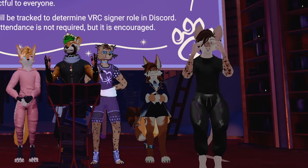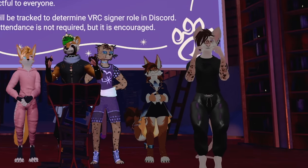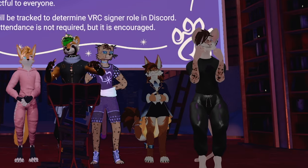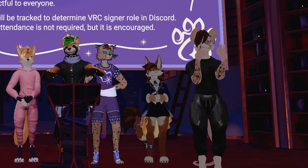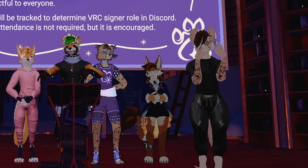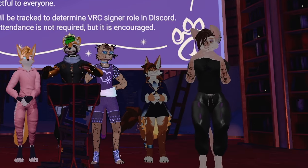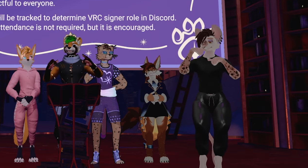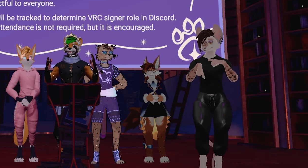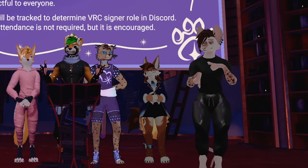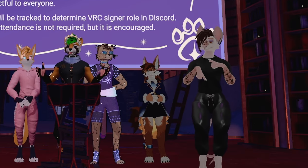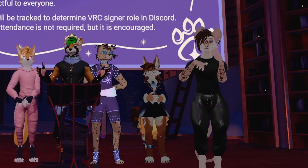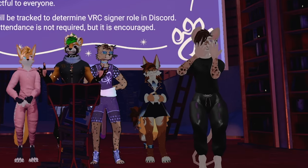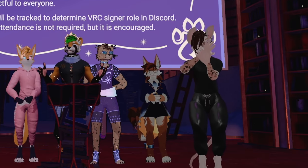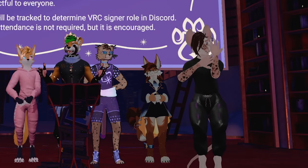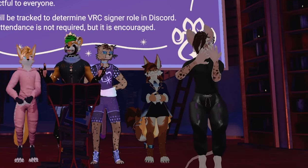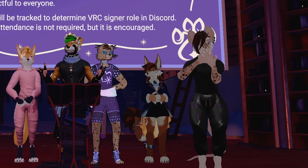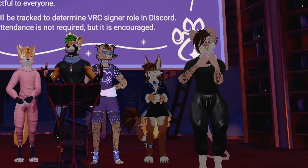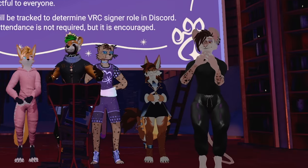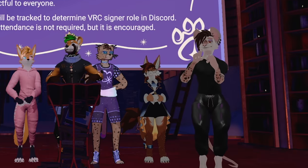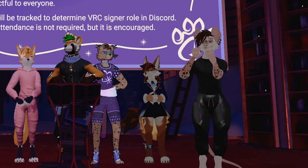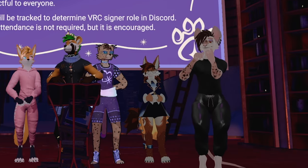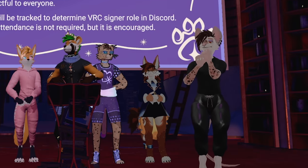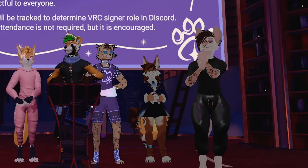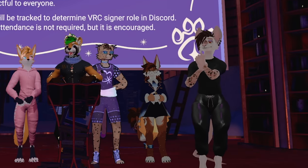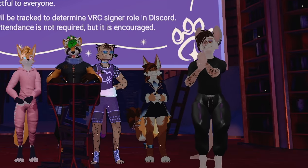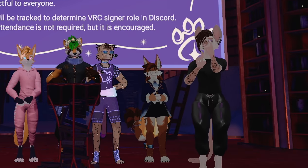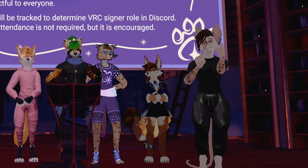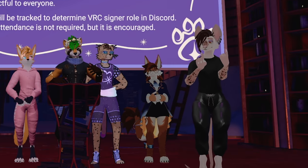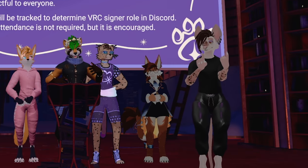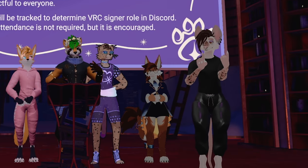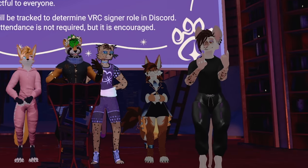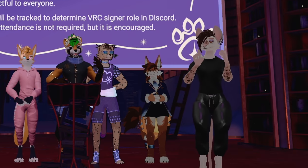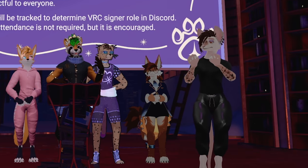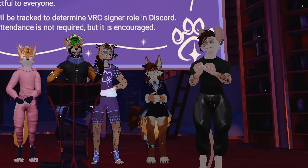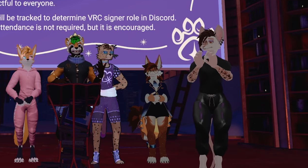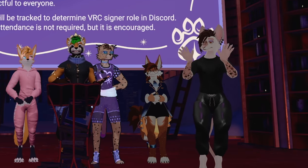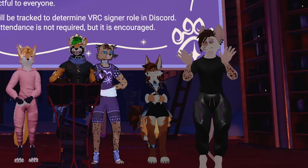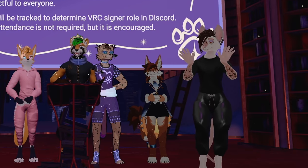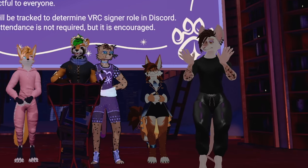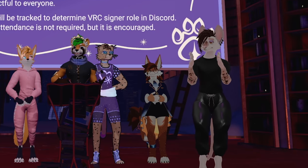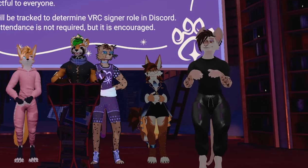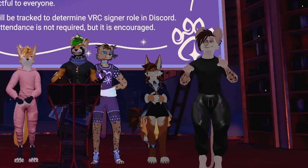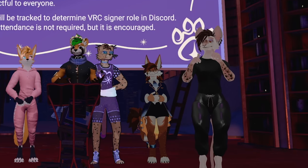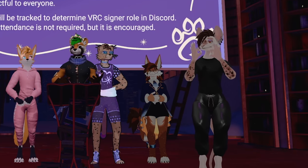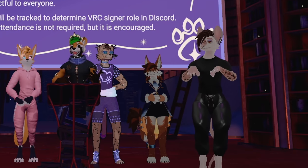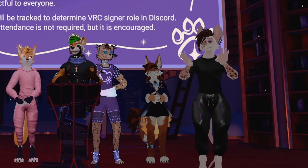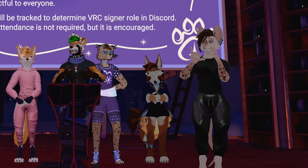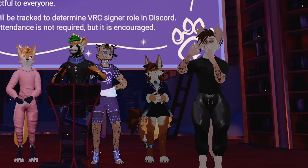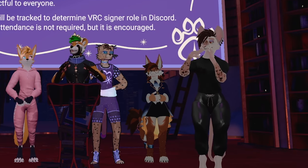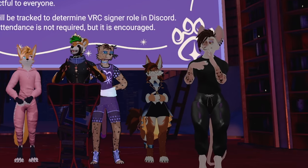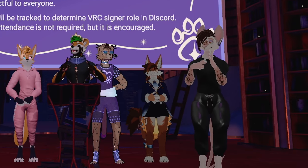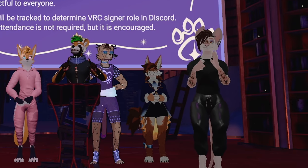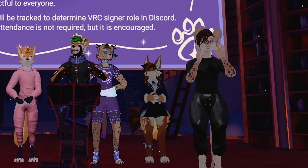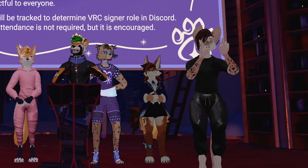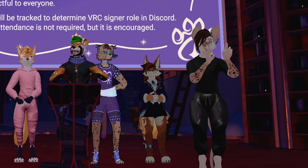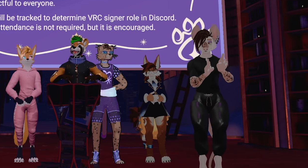course, golden rule, be respectful of everybody. We also will track attendance of who is going to